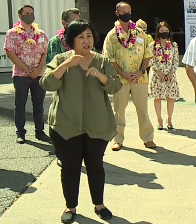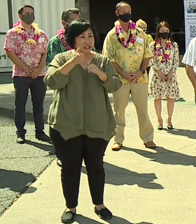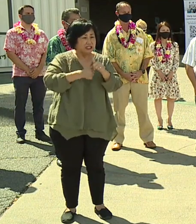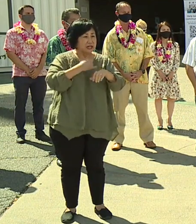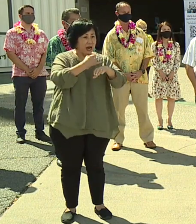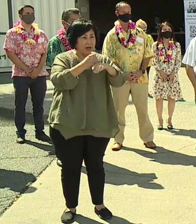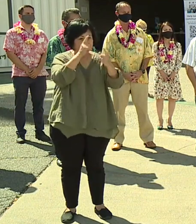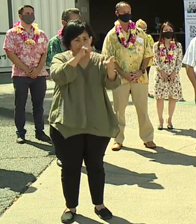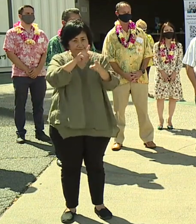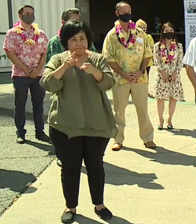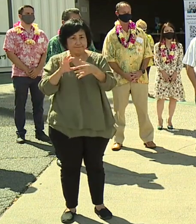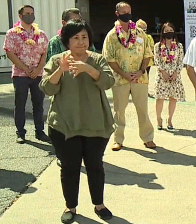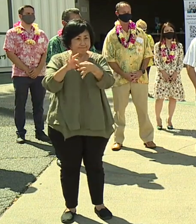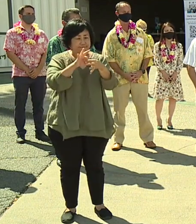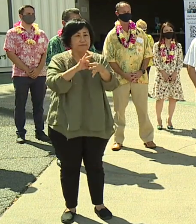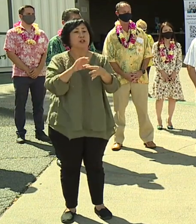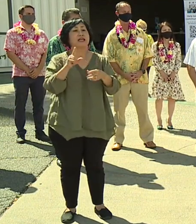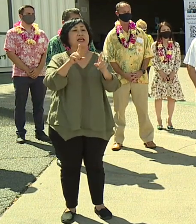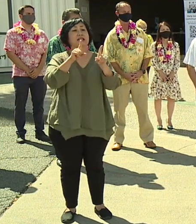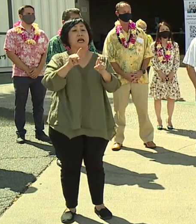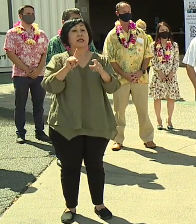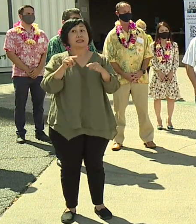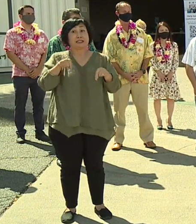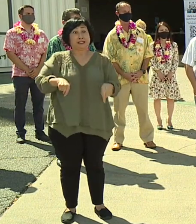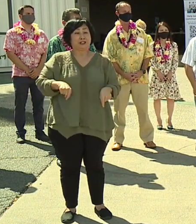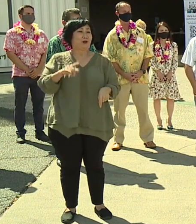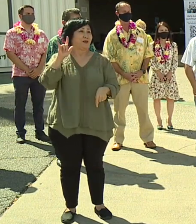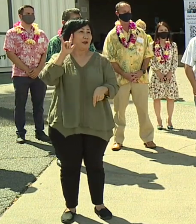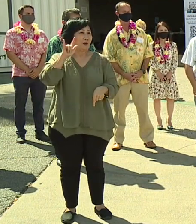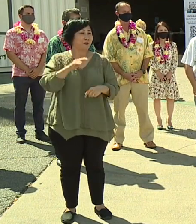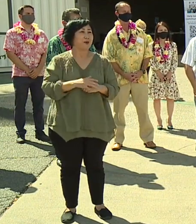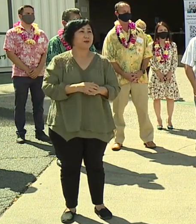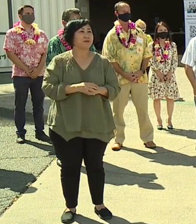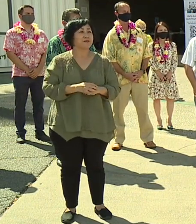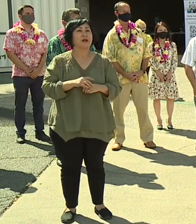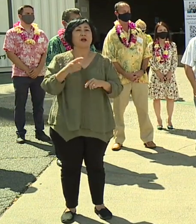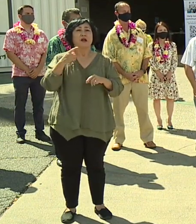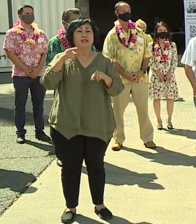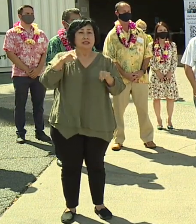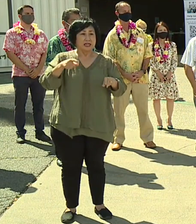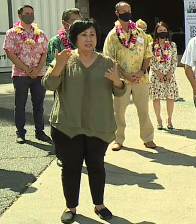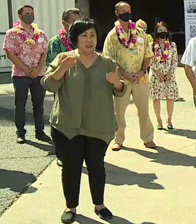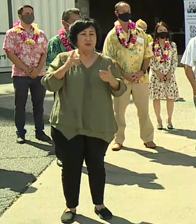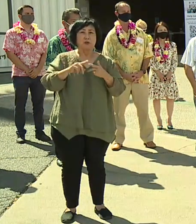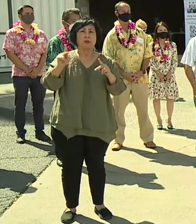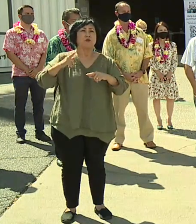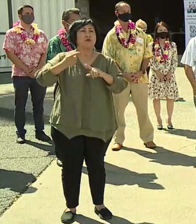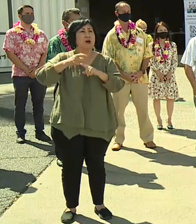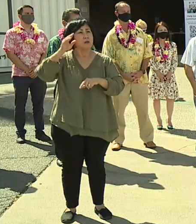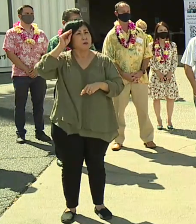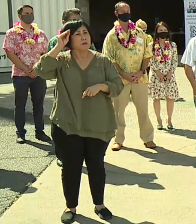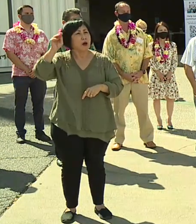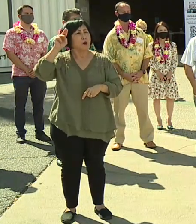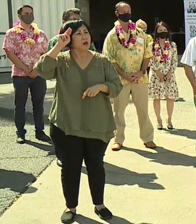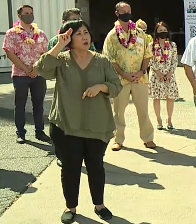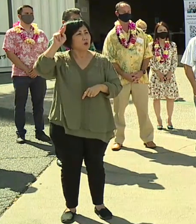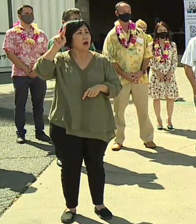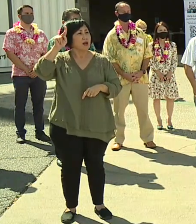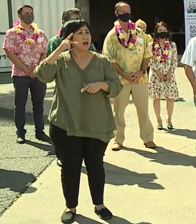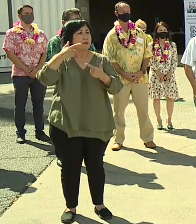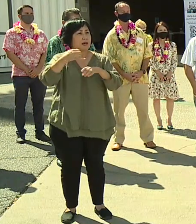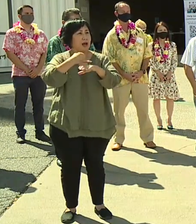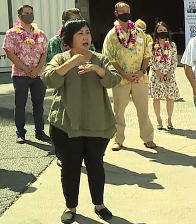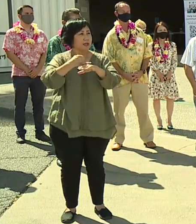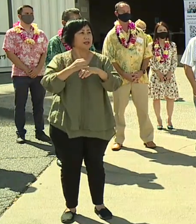islands, and being able to test here right at the airport for neighbor island residents returning to their islands